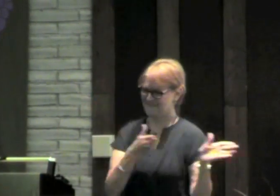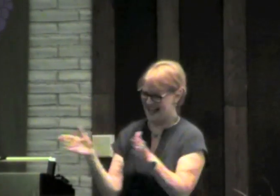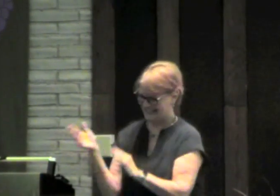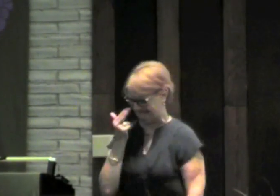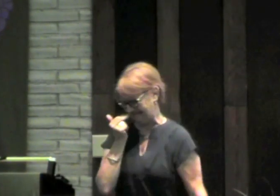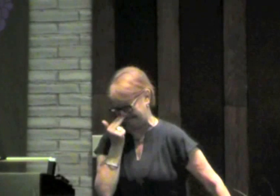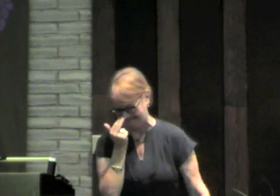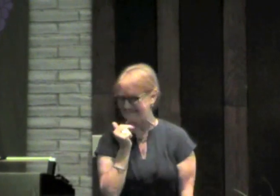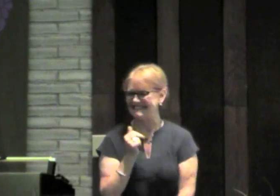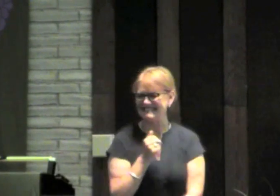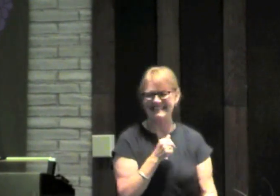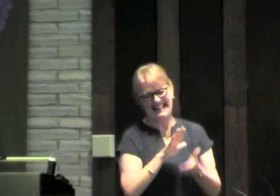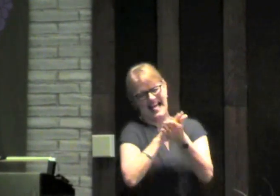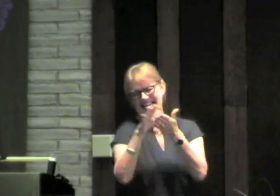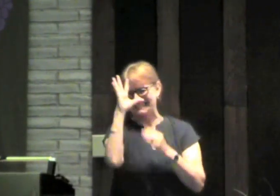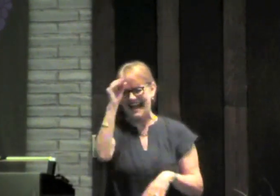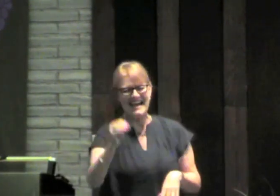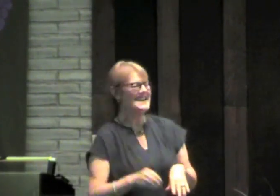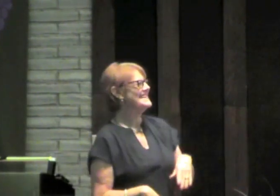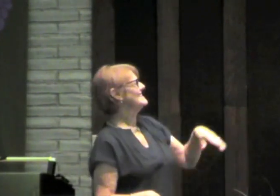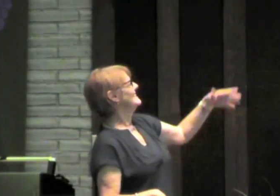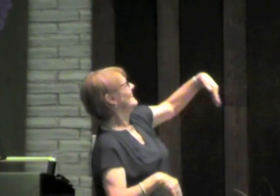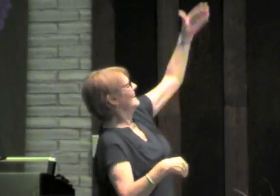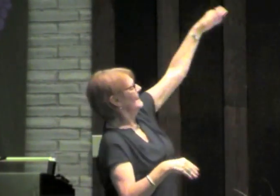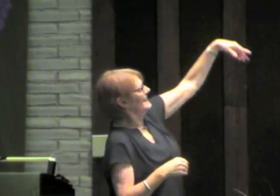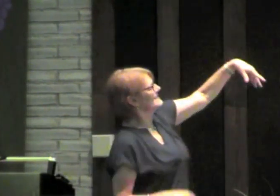change his plan. It was pretty funny. He was a really nice young guy.